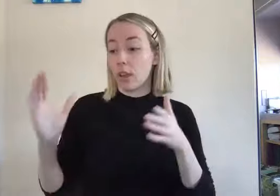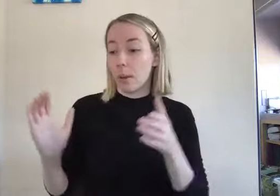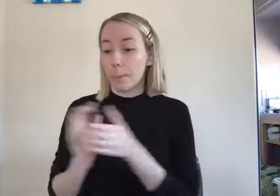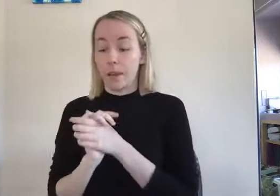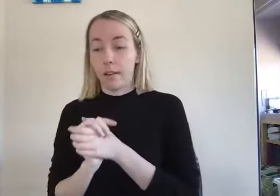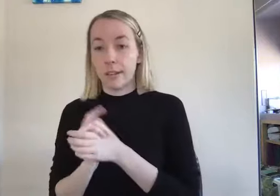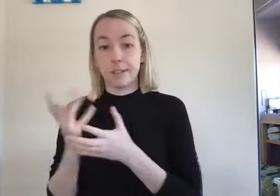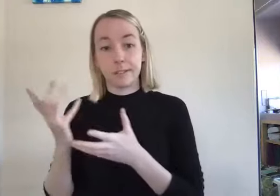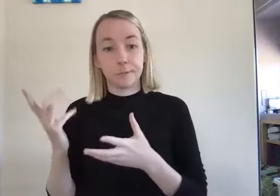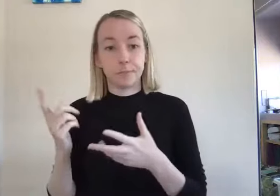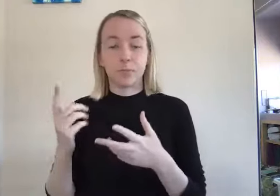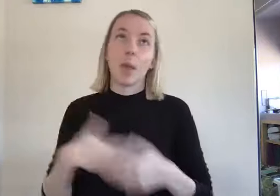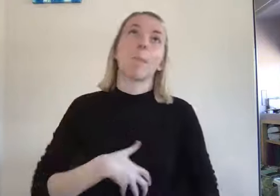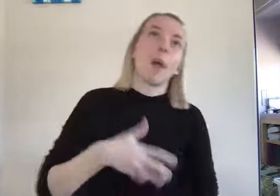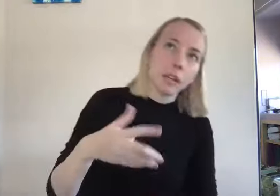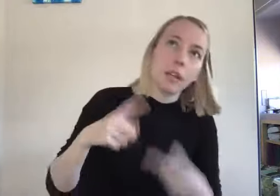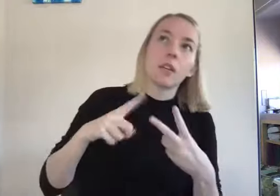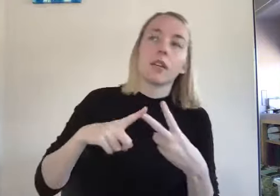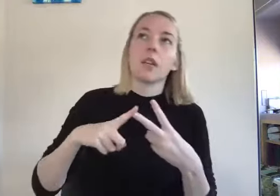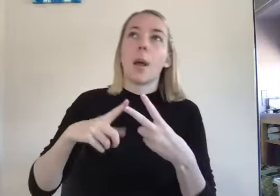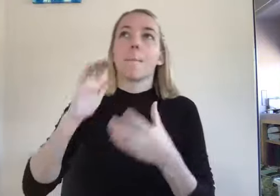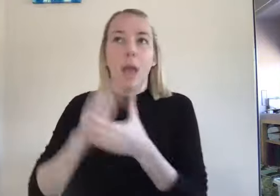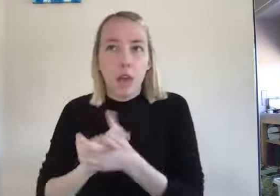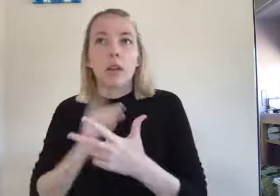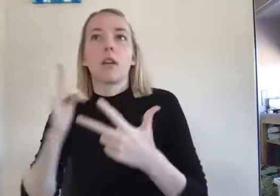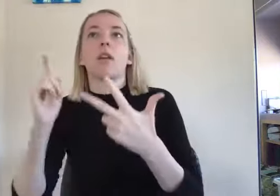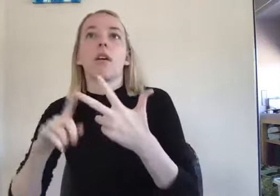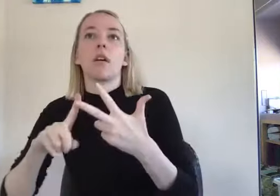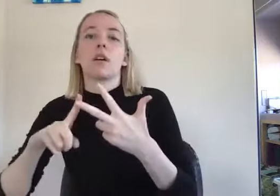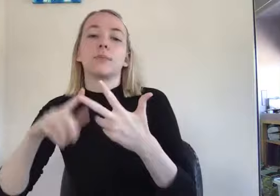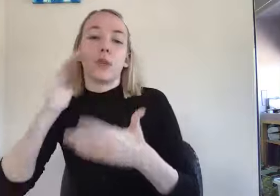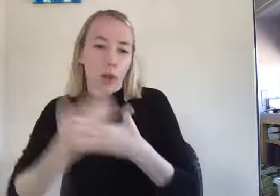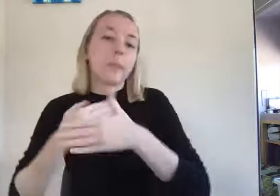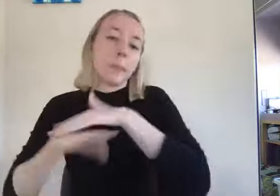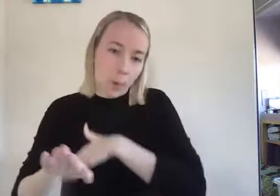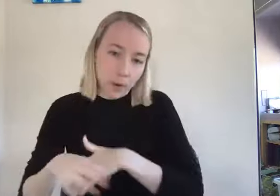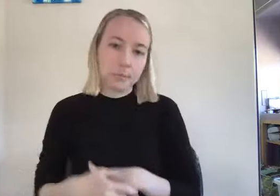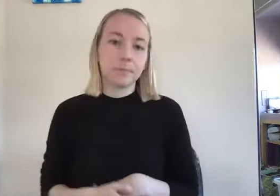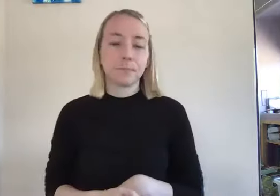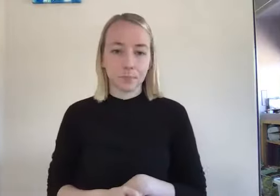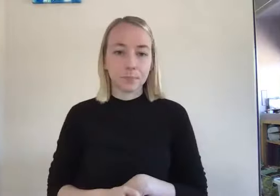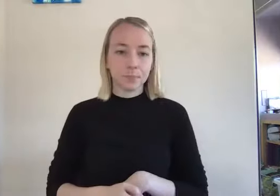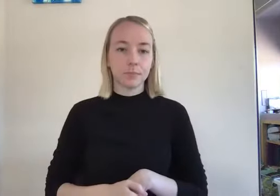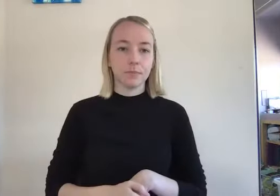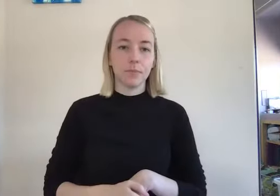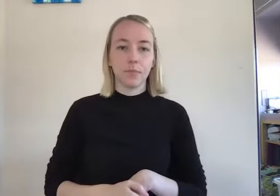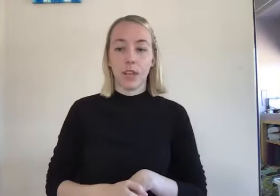it wasn't quite like that. I got pregnant, then we got married, then we had our daughter. And he brought into this relationship 2 boys who